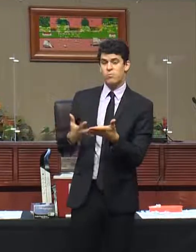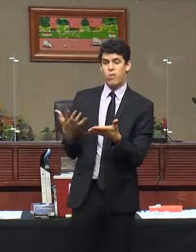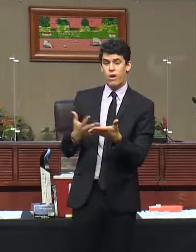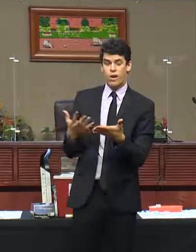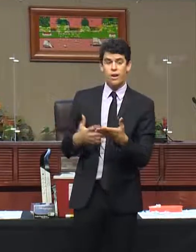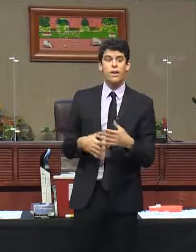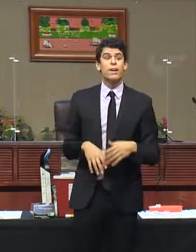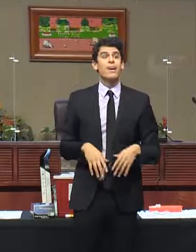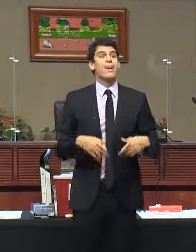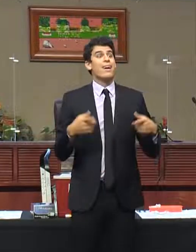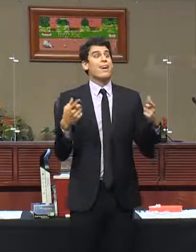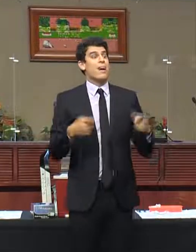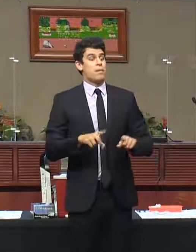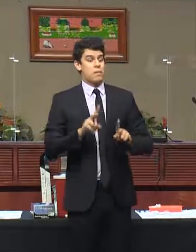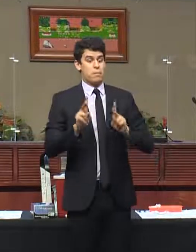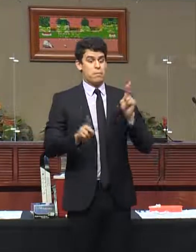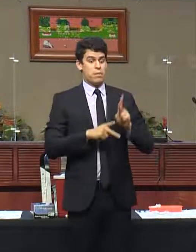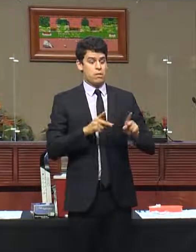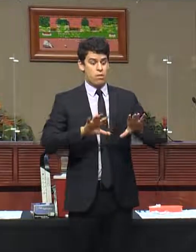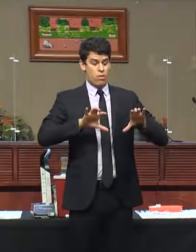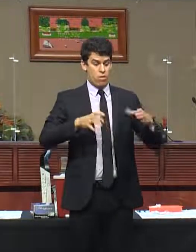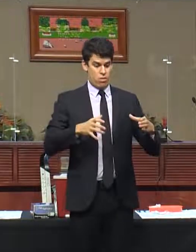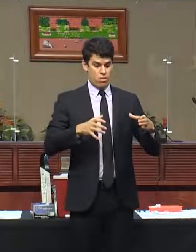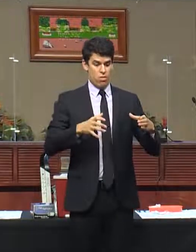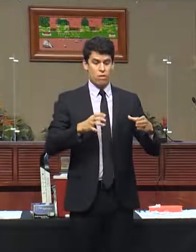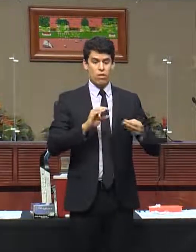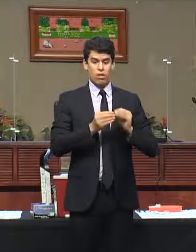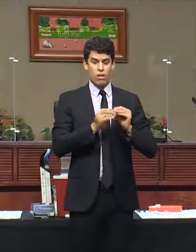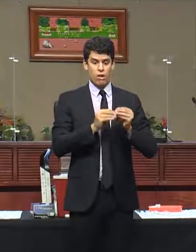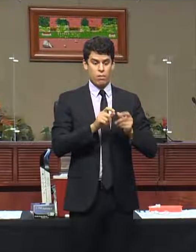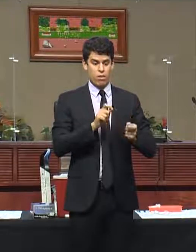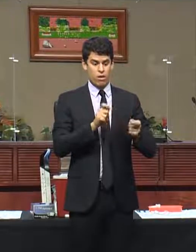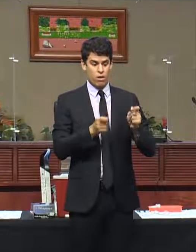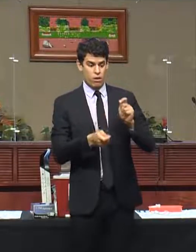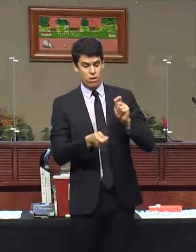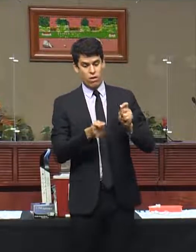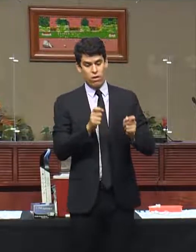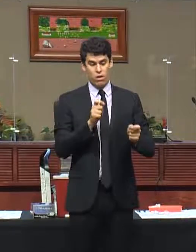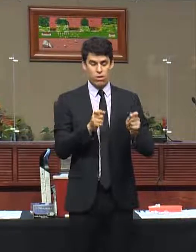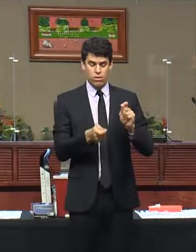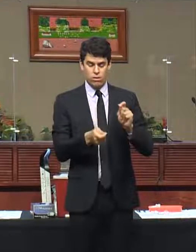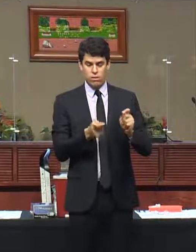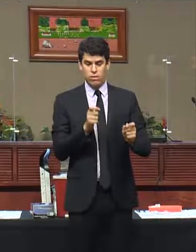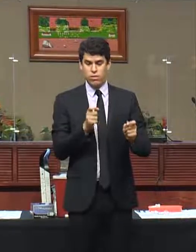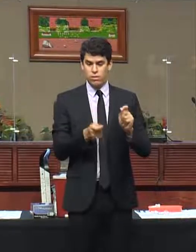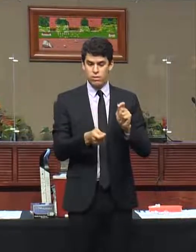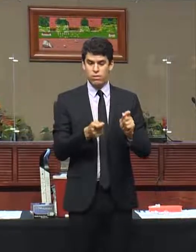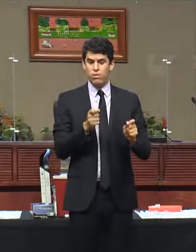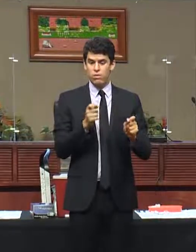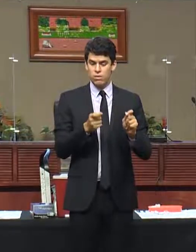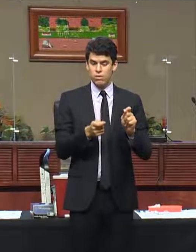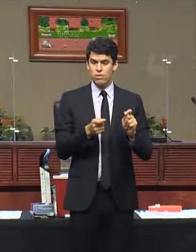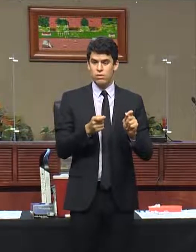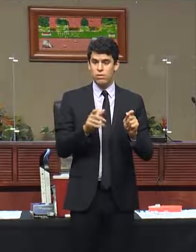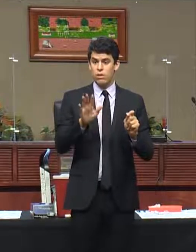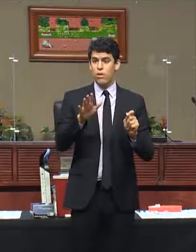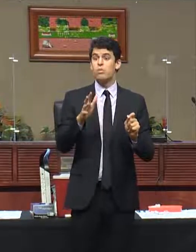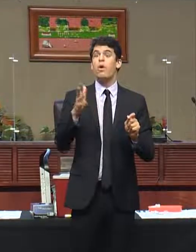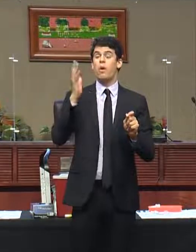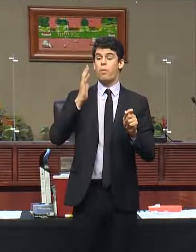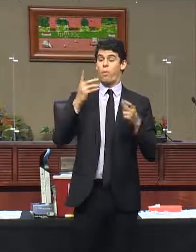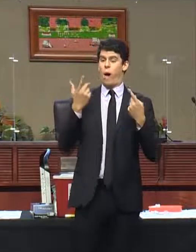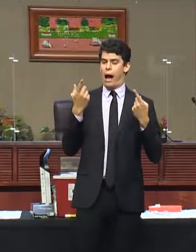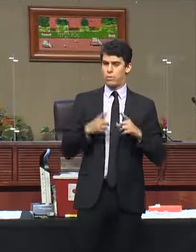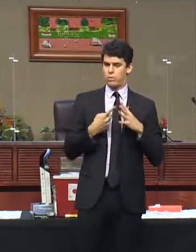population age change, the habits of that group change. So when we were doing the olders, we